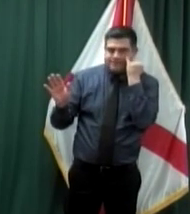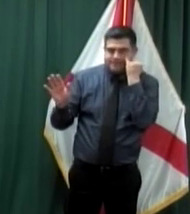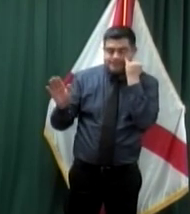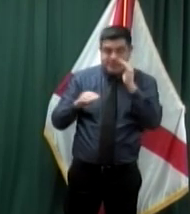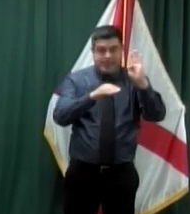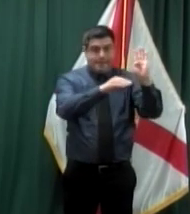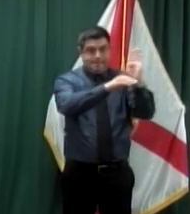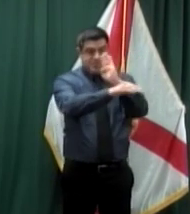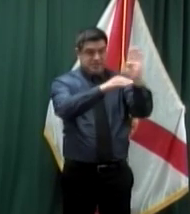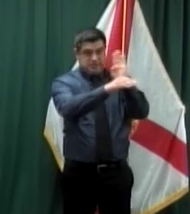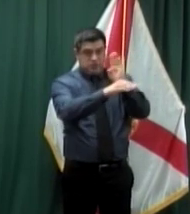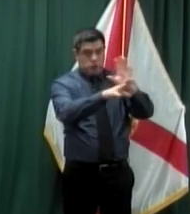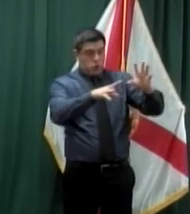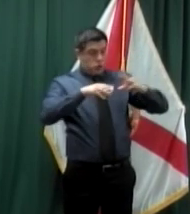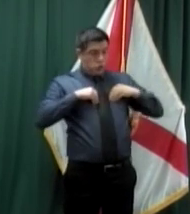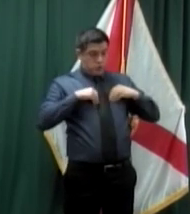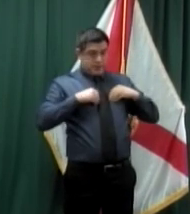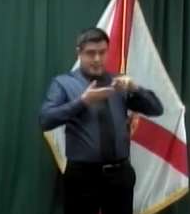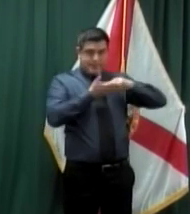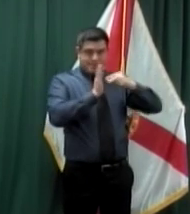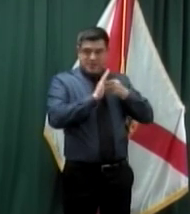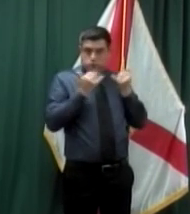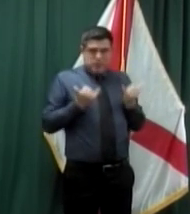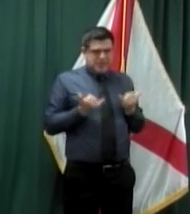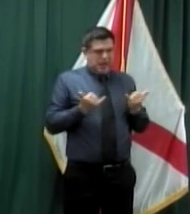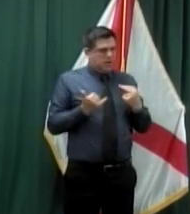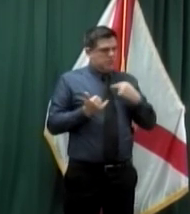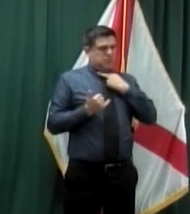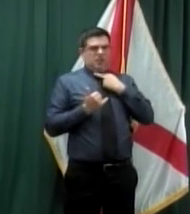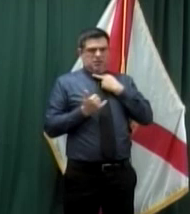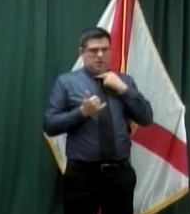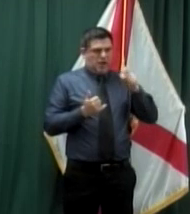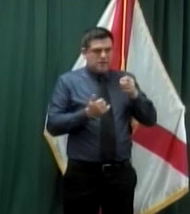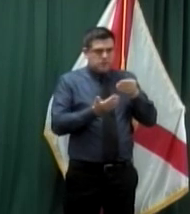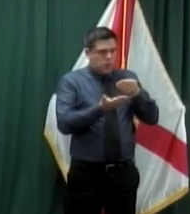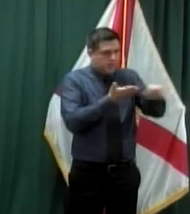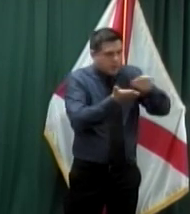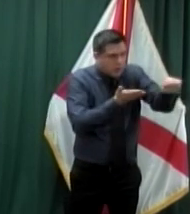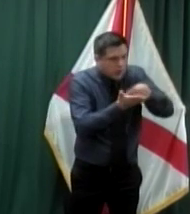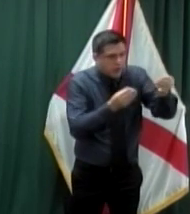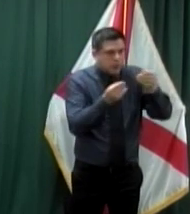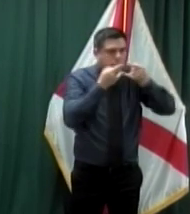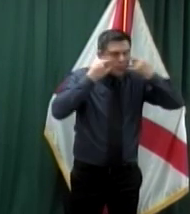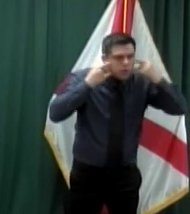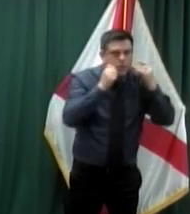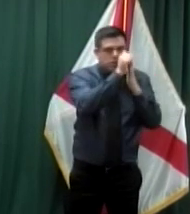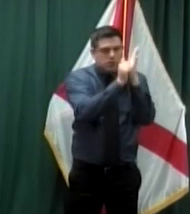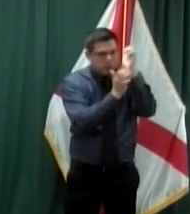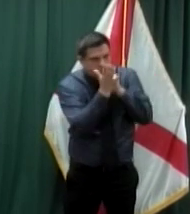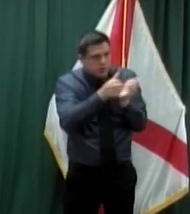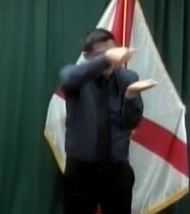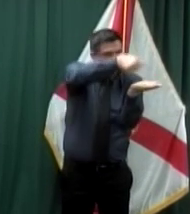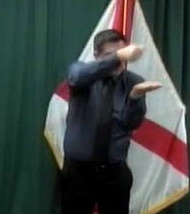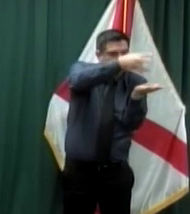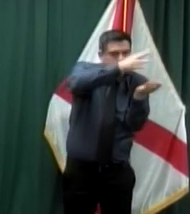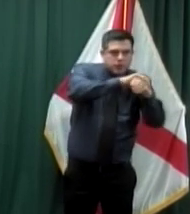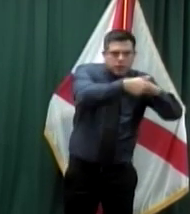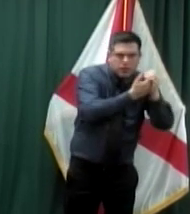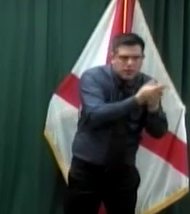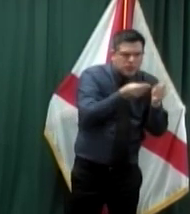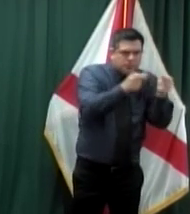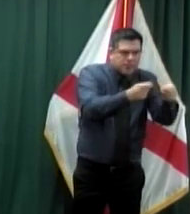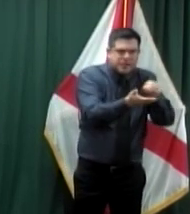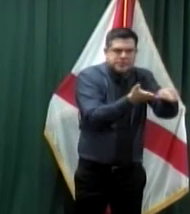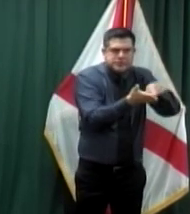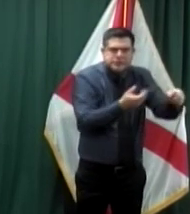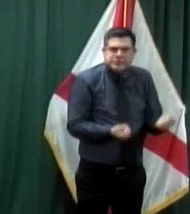away, that's an expense they didn't budget for. Well, that's correct. I mean, look, as a small businessman, I will tell you, and it depends on the type of business you're in,